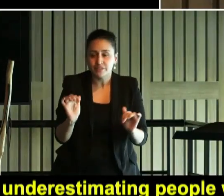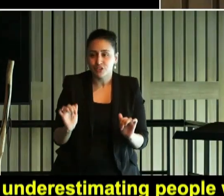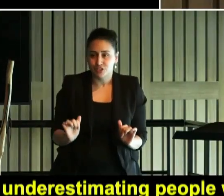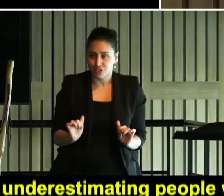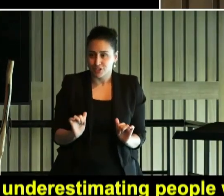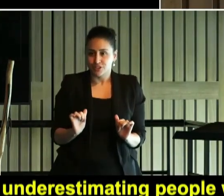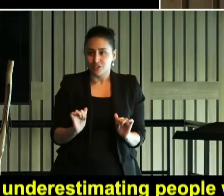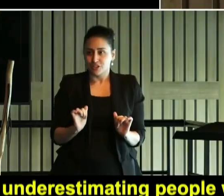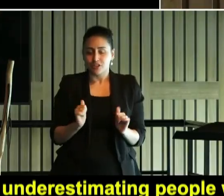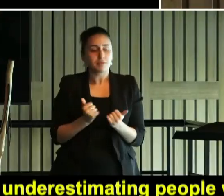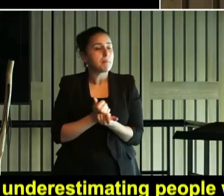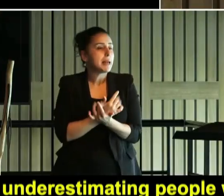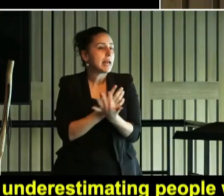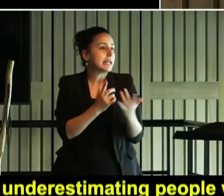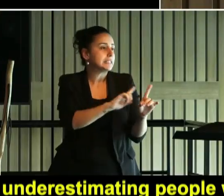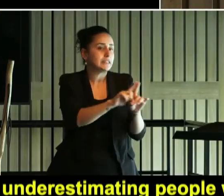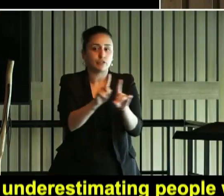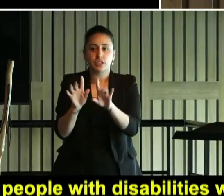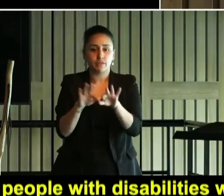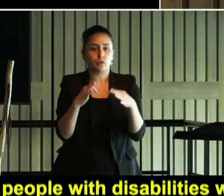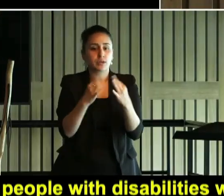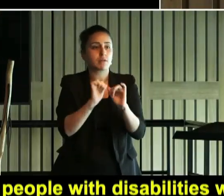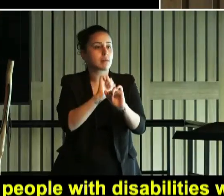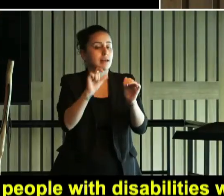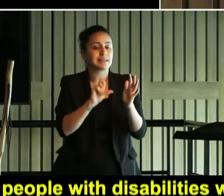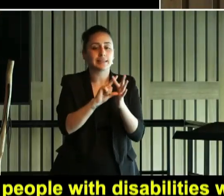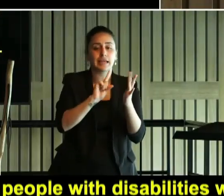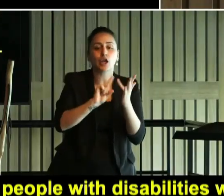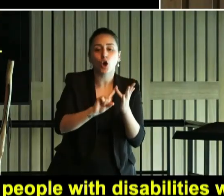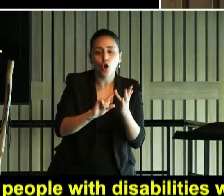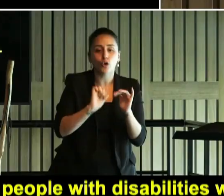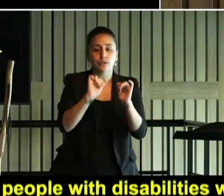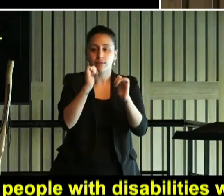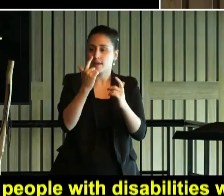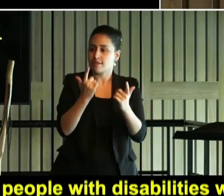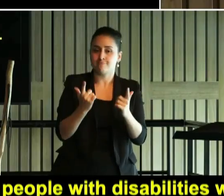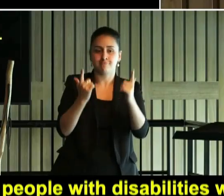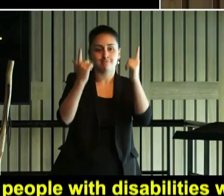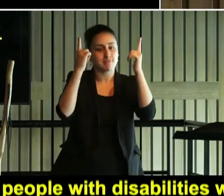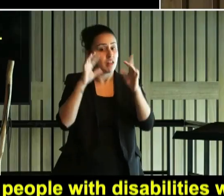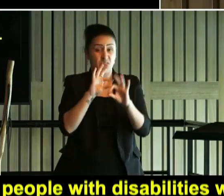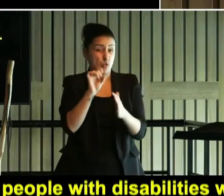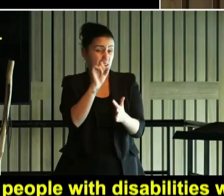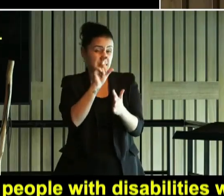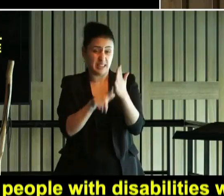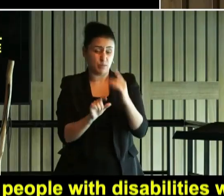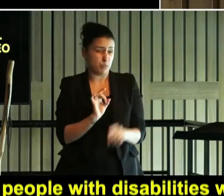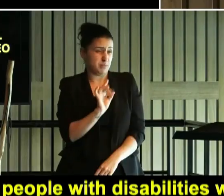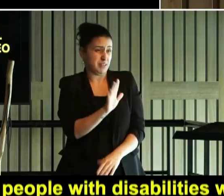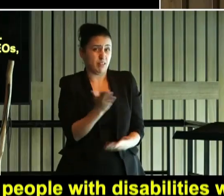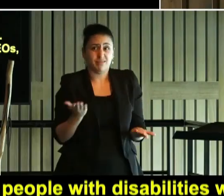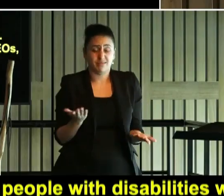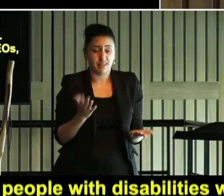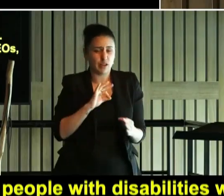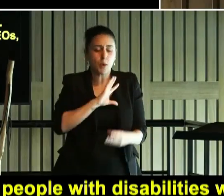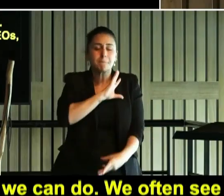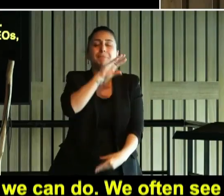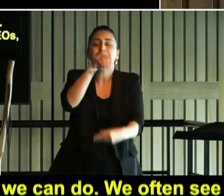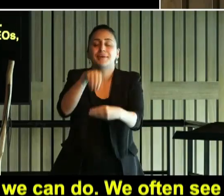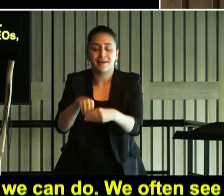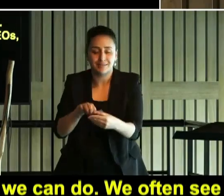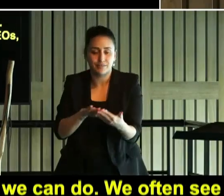different organisations, the people leading them as CEOs are not always people or people with disabilities or people as part of the community they're